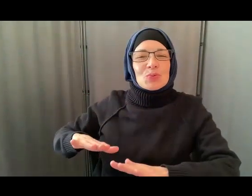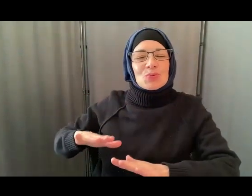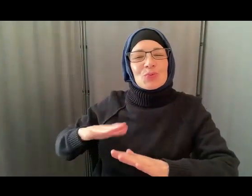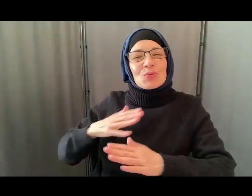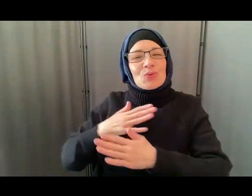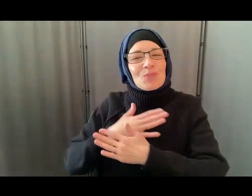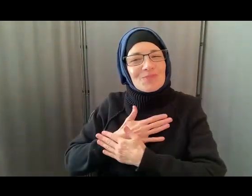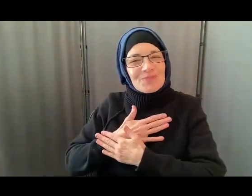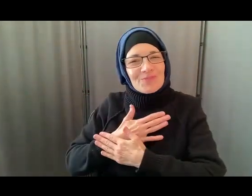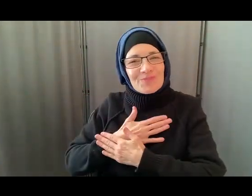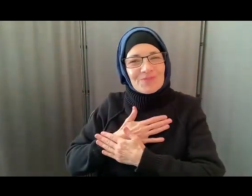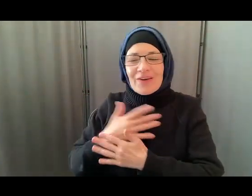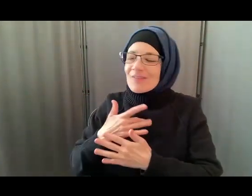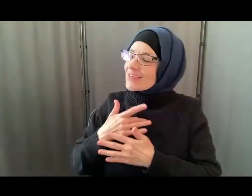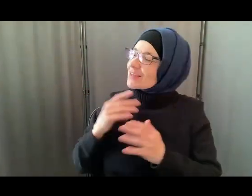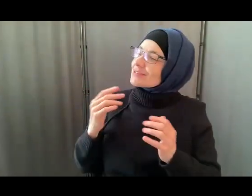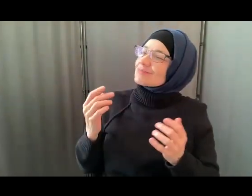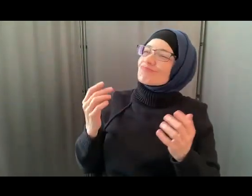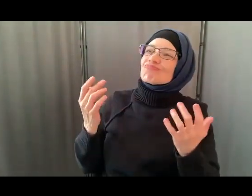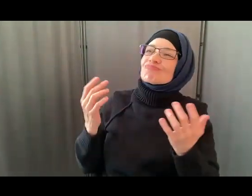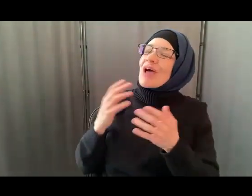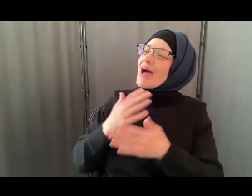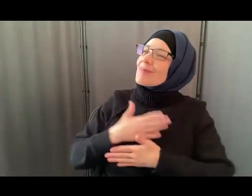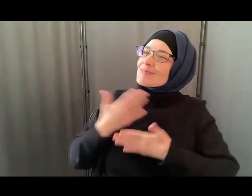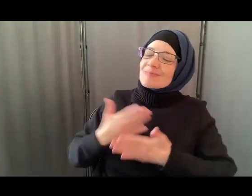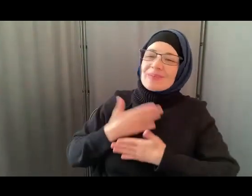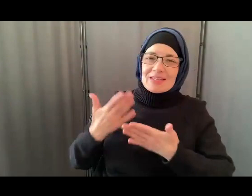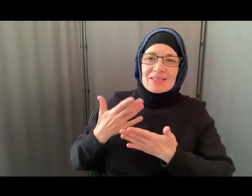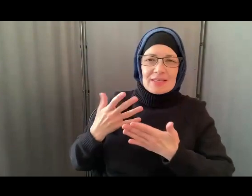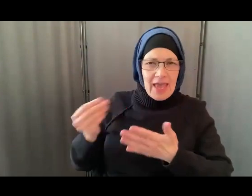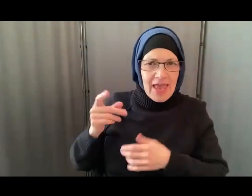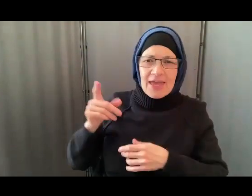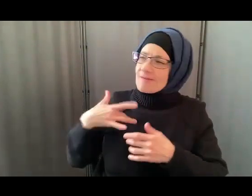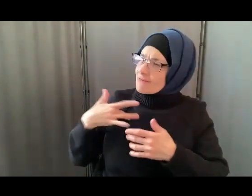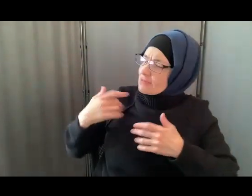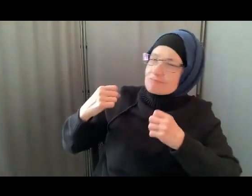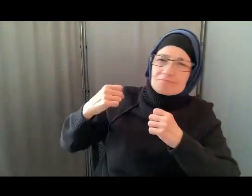them to give a push back against the aggressor forces.